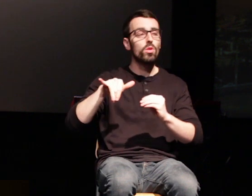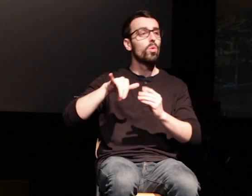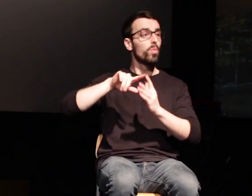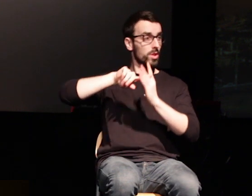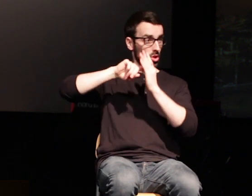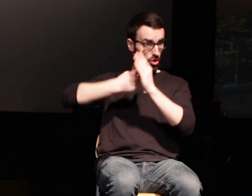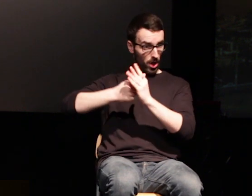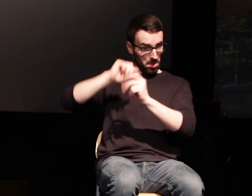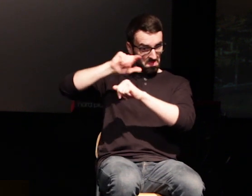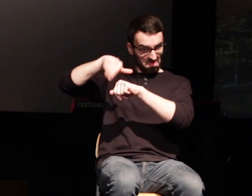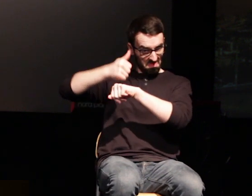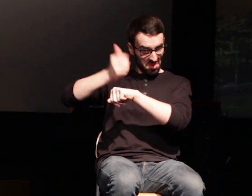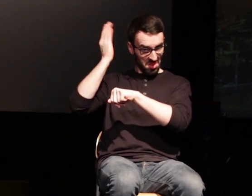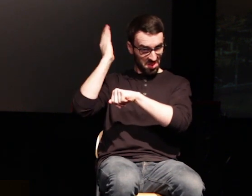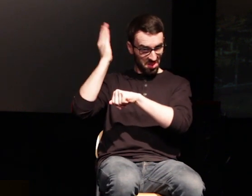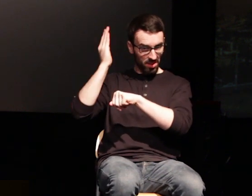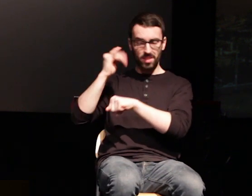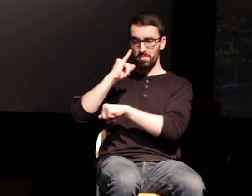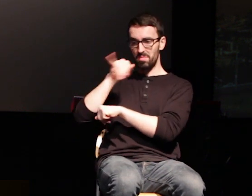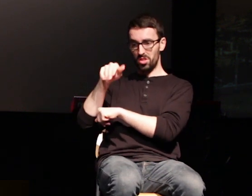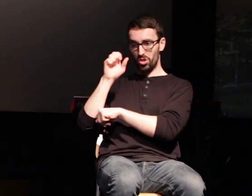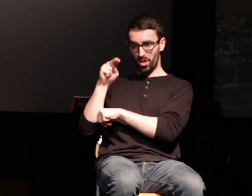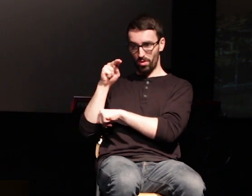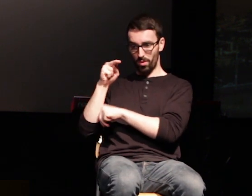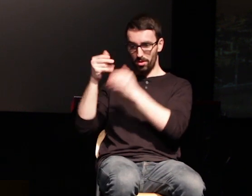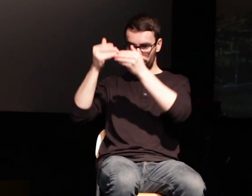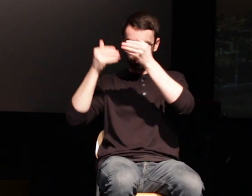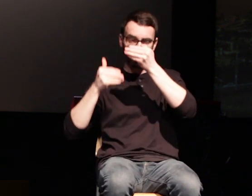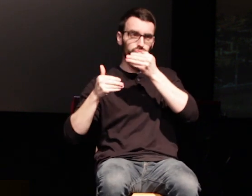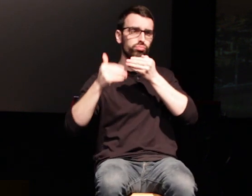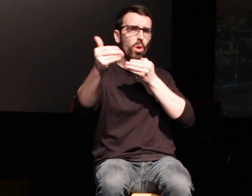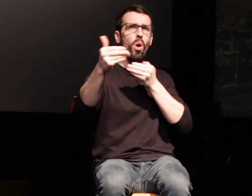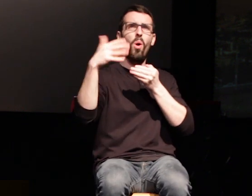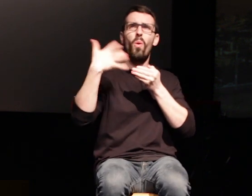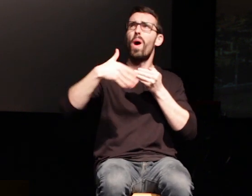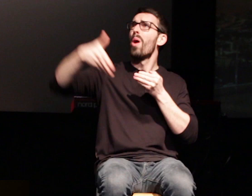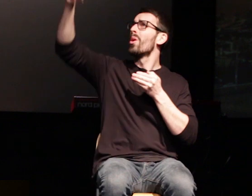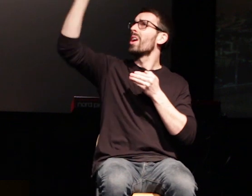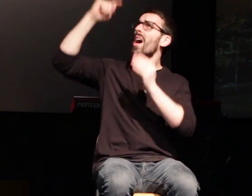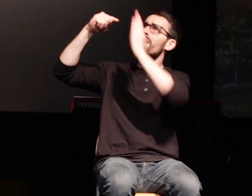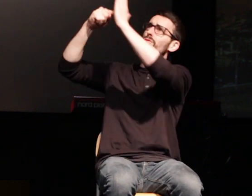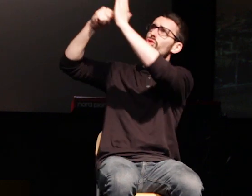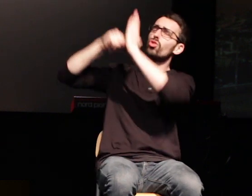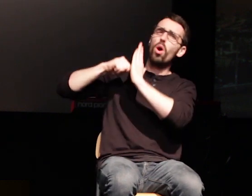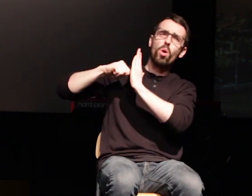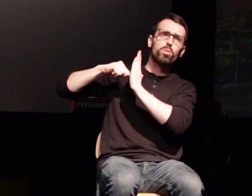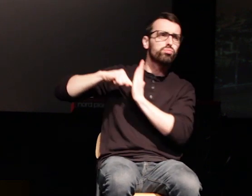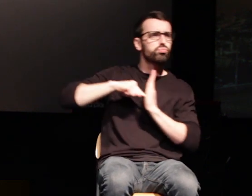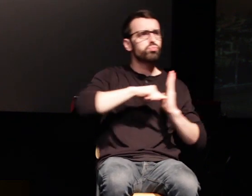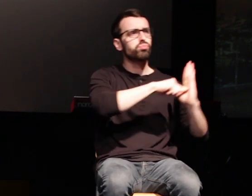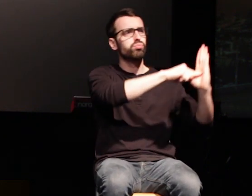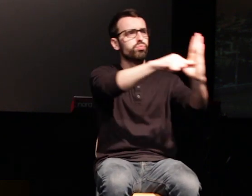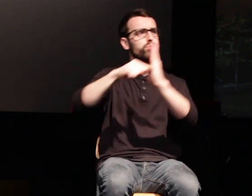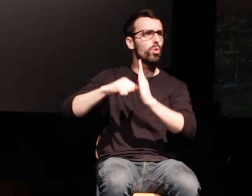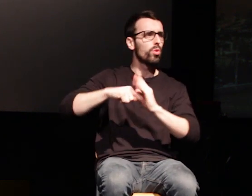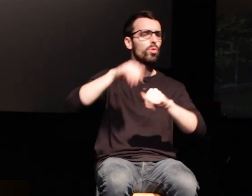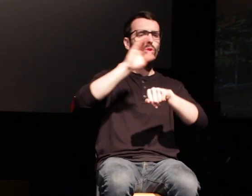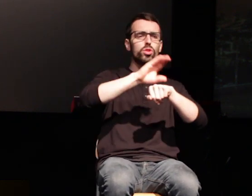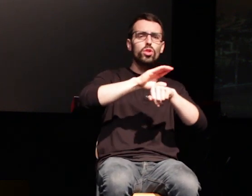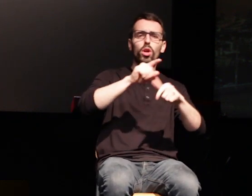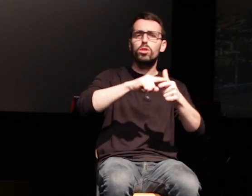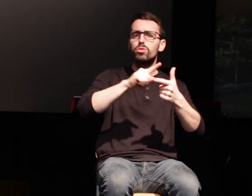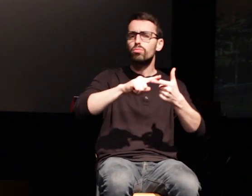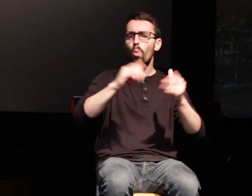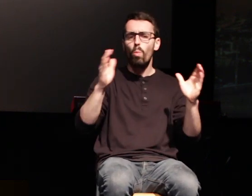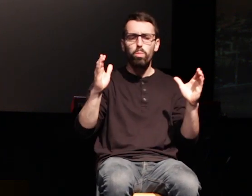my goodness, we've just been so blown away by what God has shown and revealed and done, even through the life of our church, through small groups and retreats and whatnot.